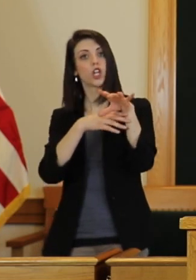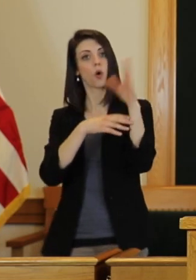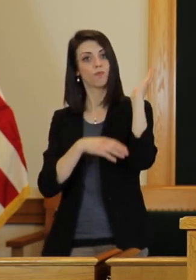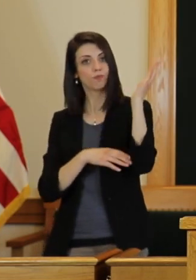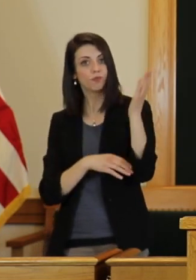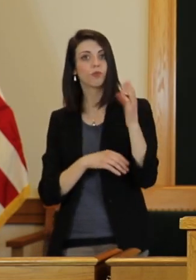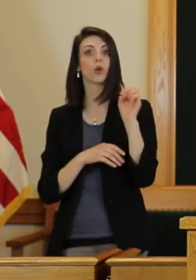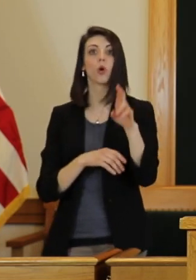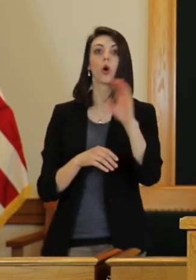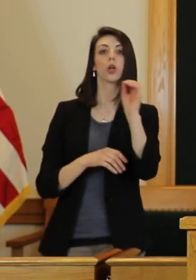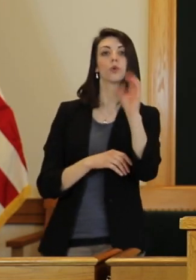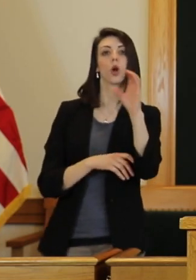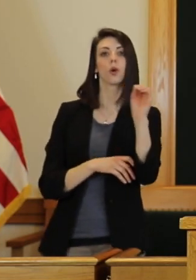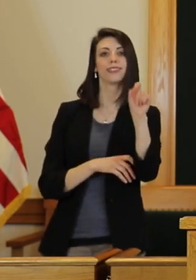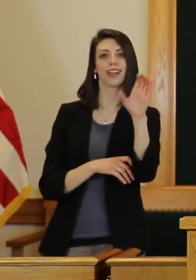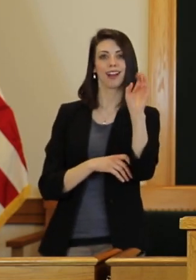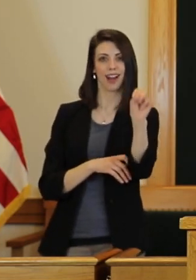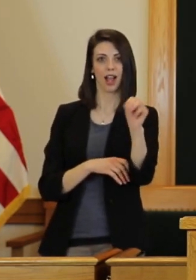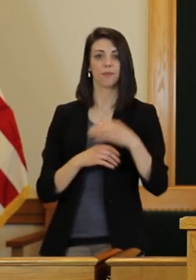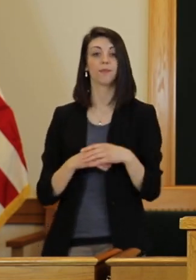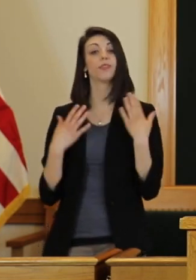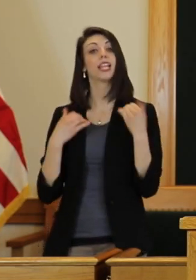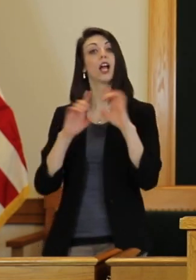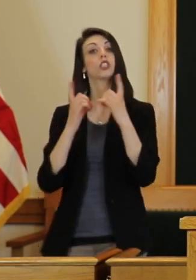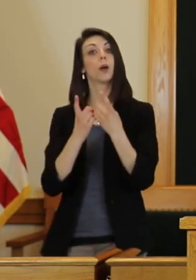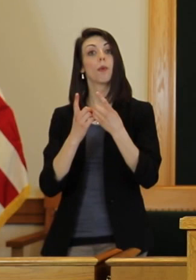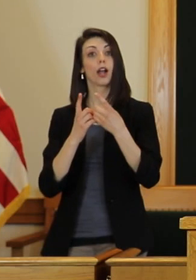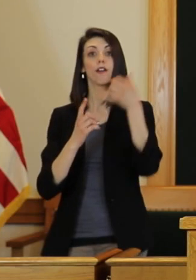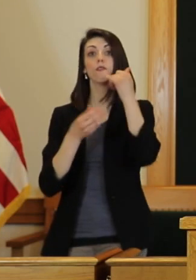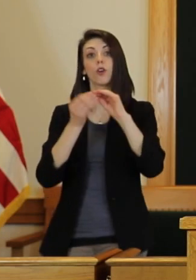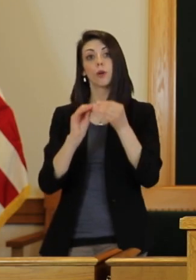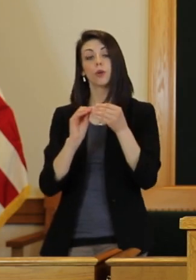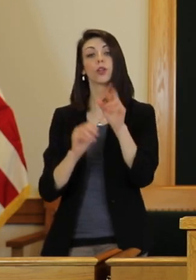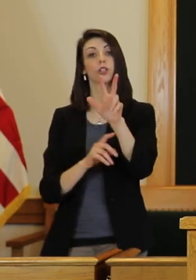oswegocounty.com. The Health Department's COVID-19 hotline is